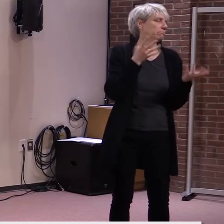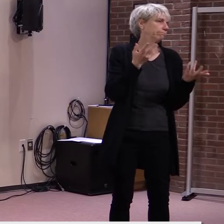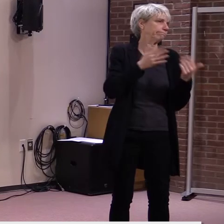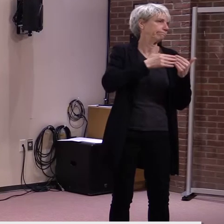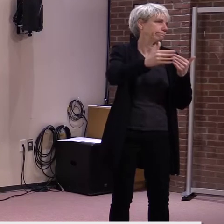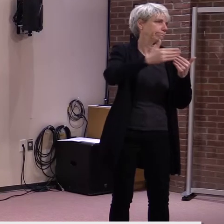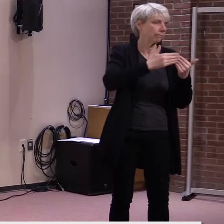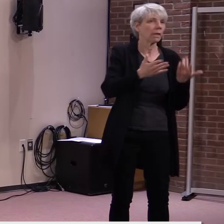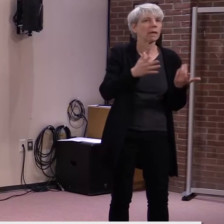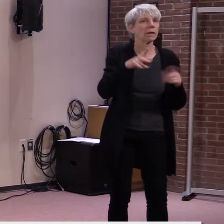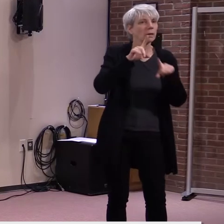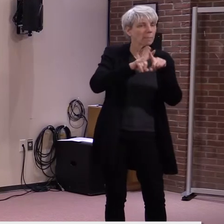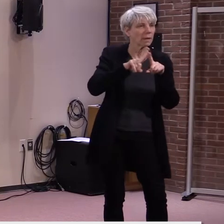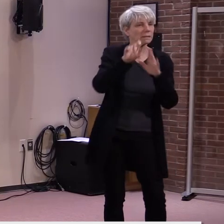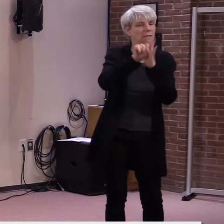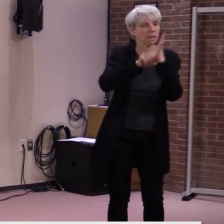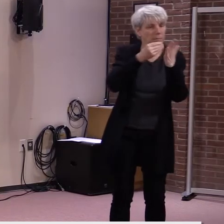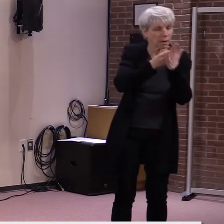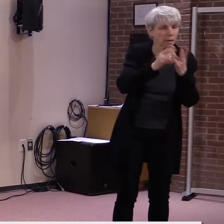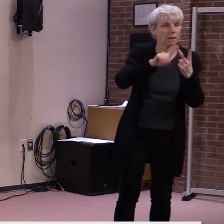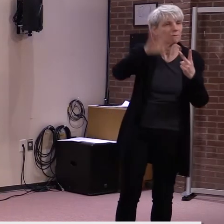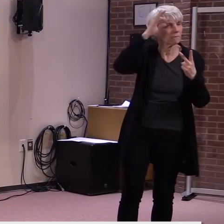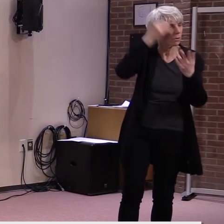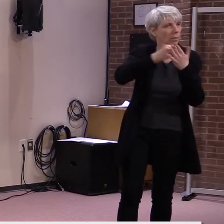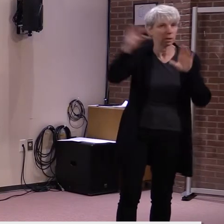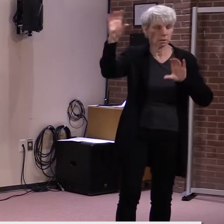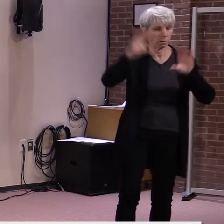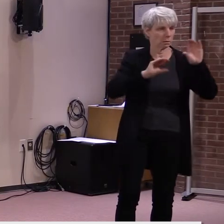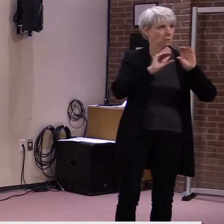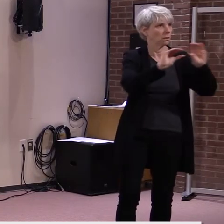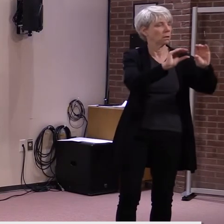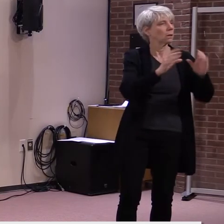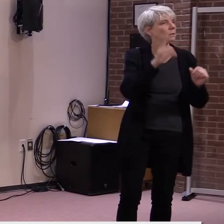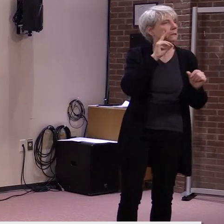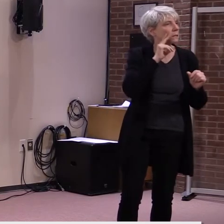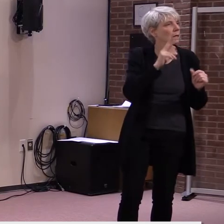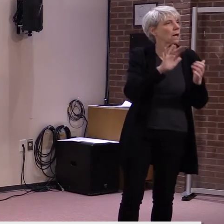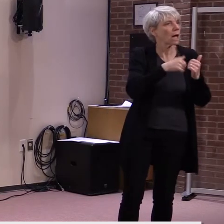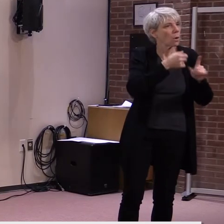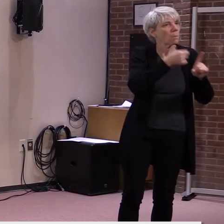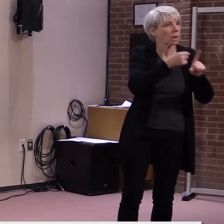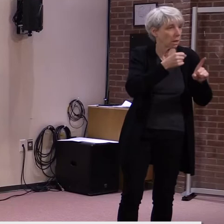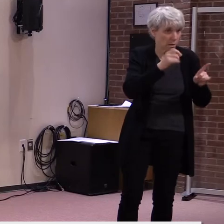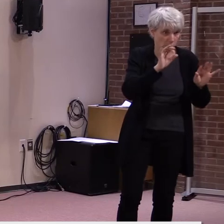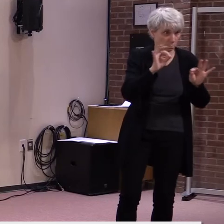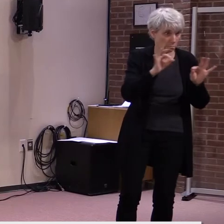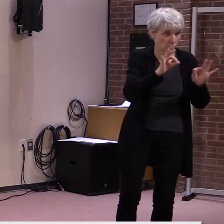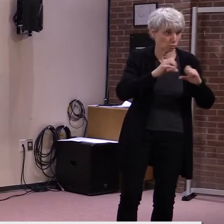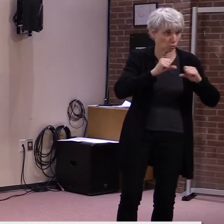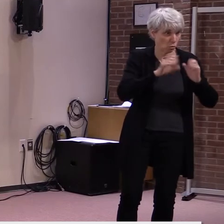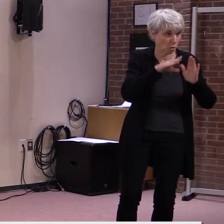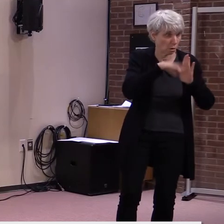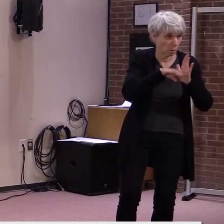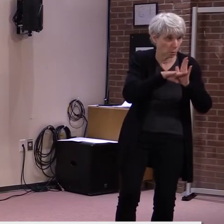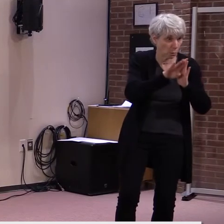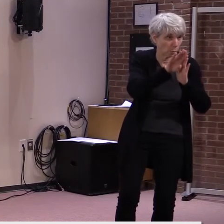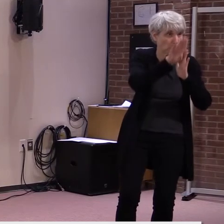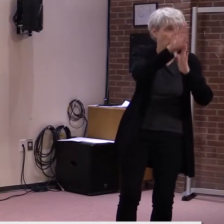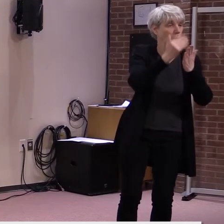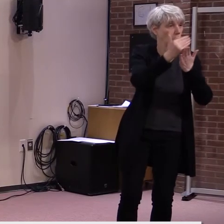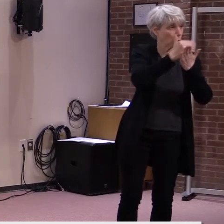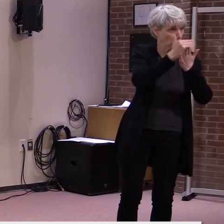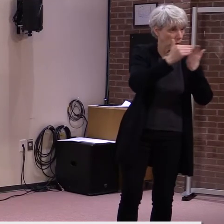have to sugar out, and they do have to, we do have to see how they're moving forward on this. I would say stay tuned.